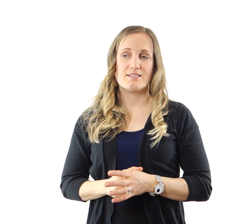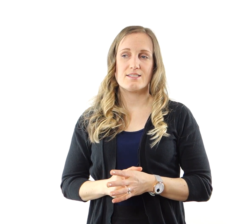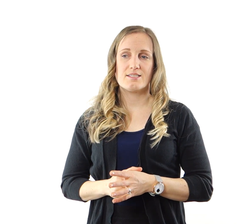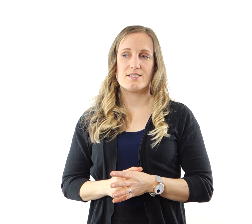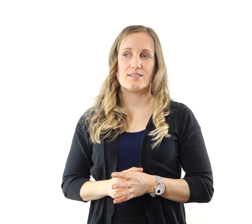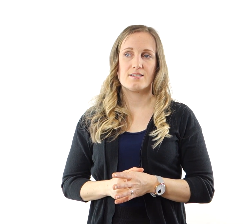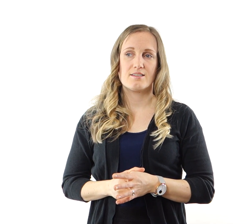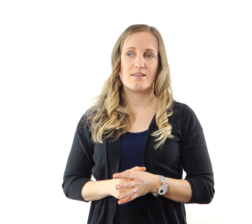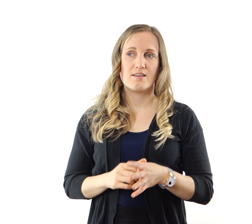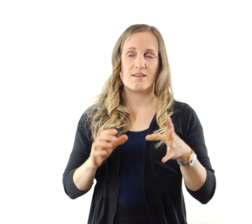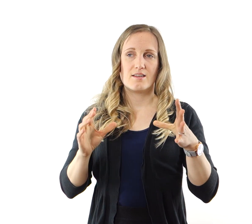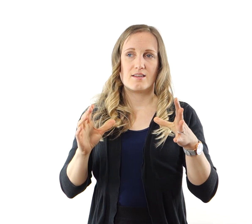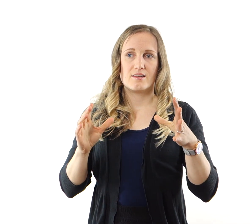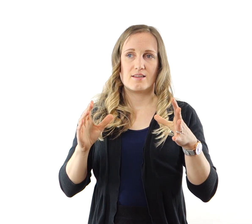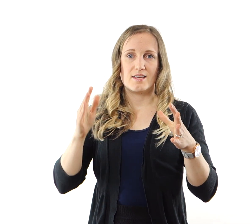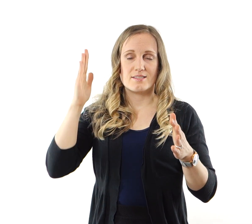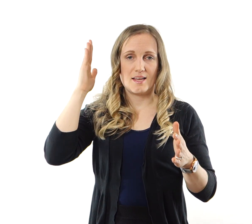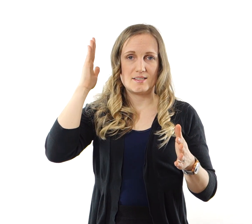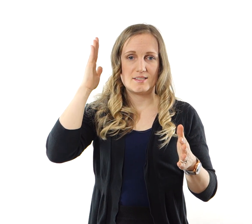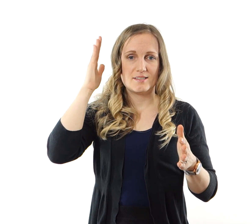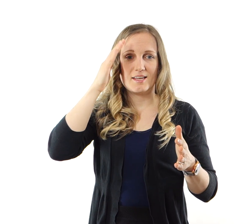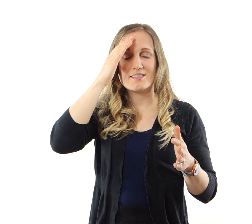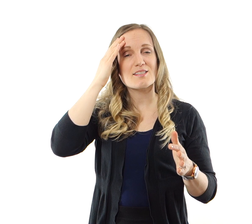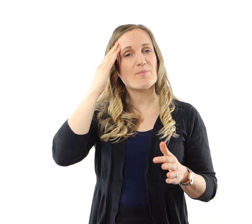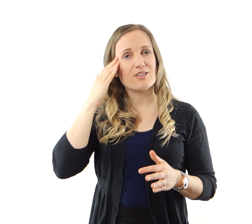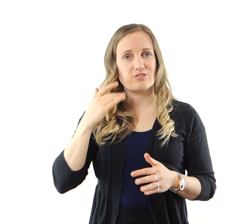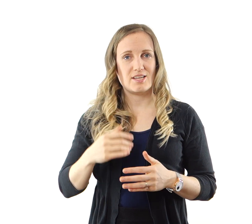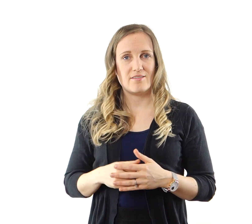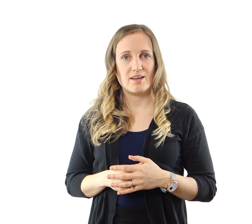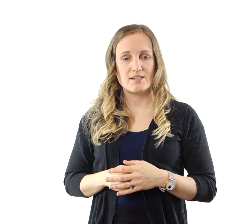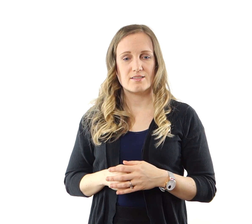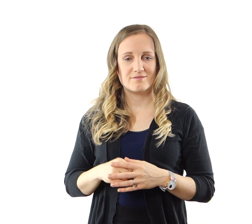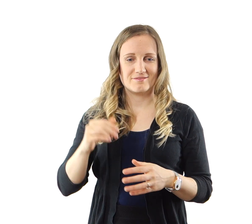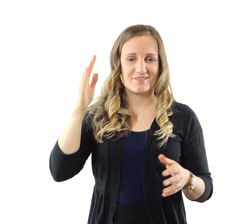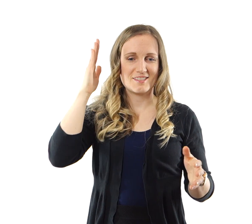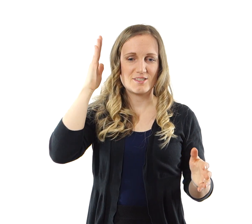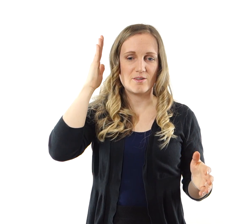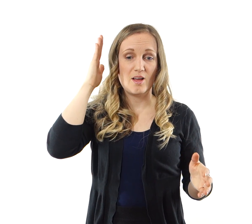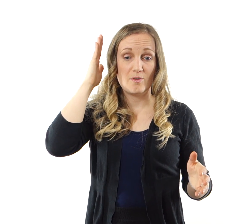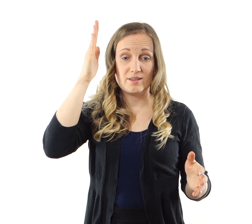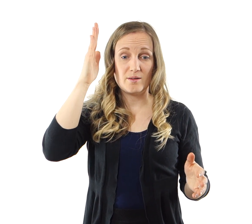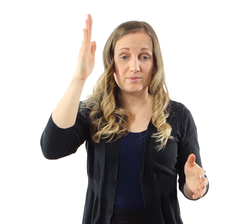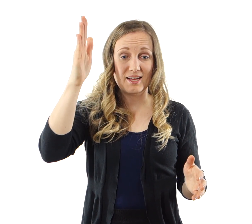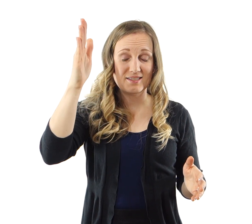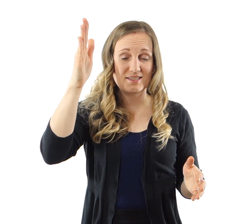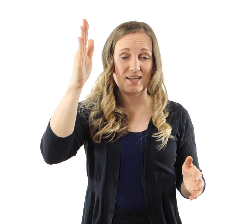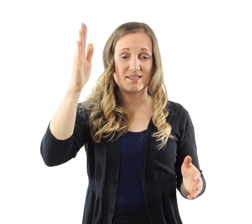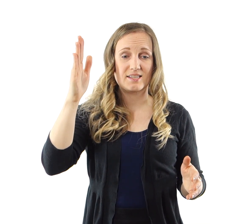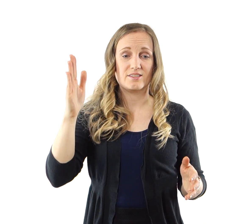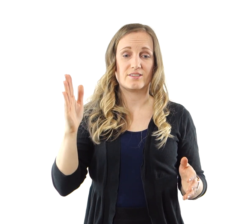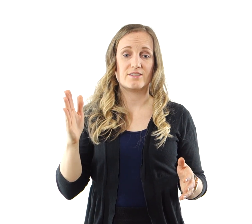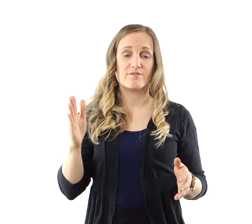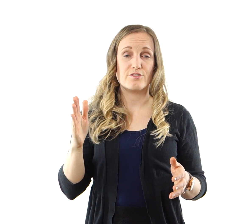and it's a special day, right? So when that blessed day is here,